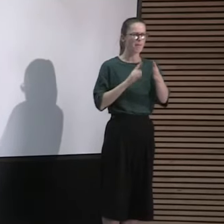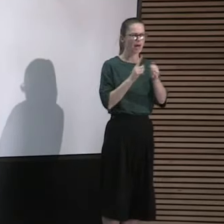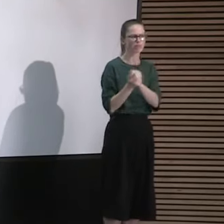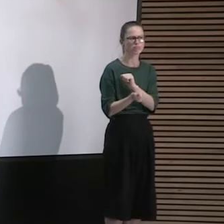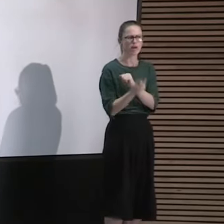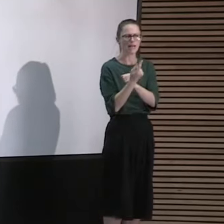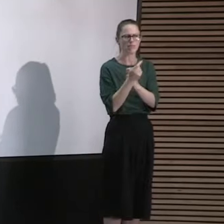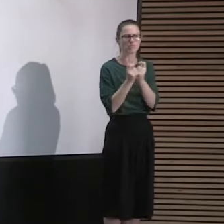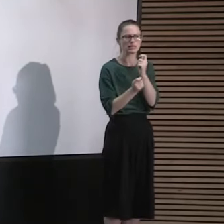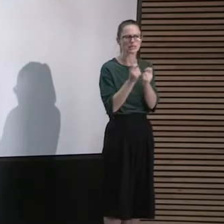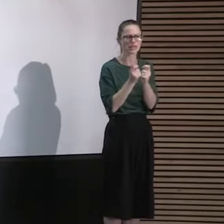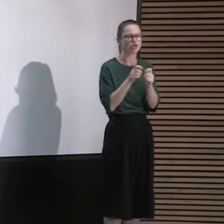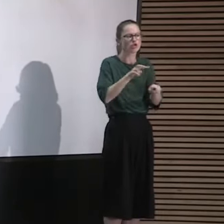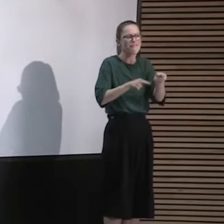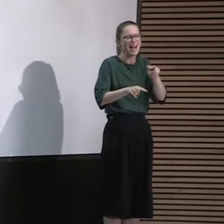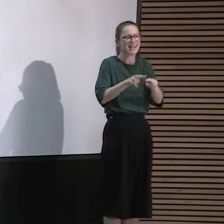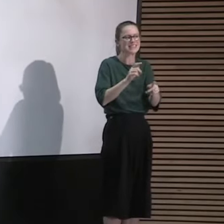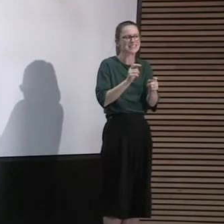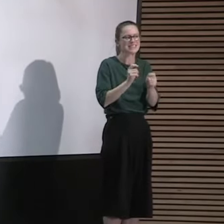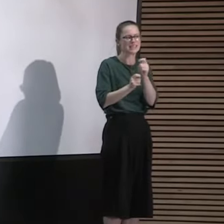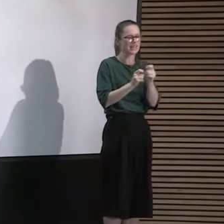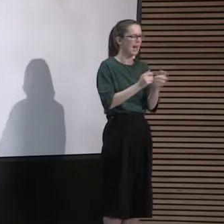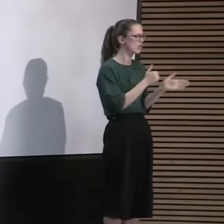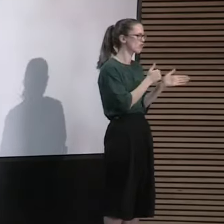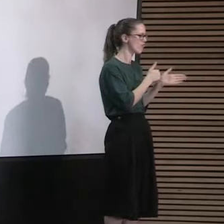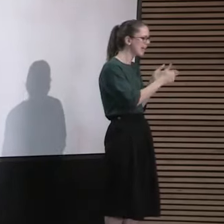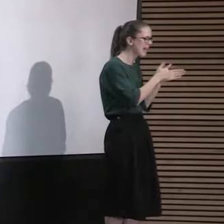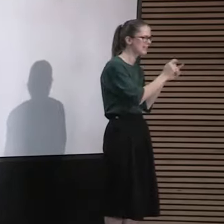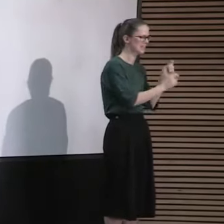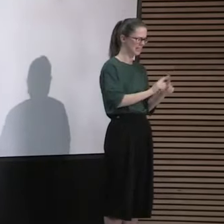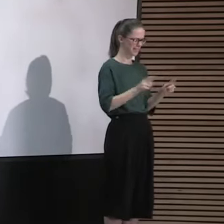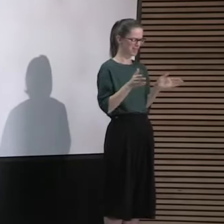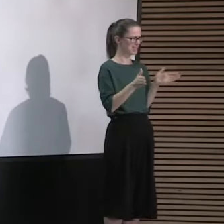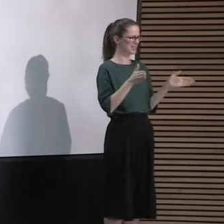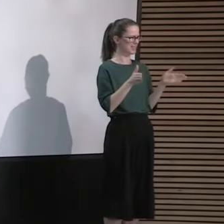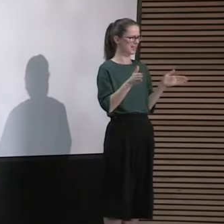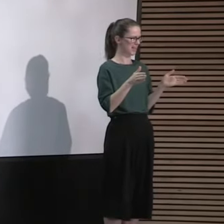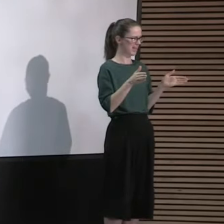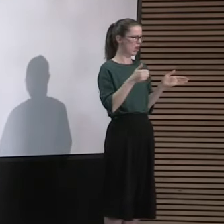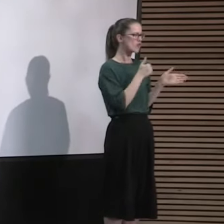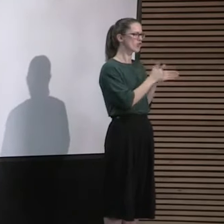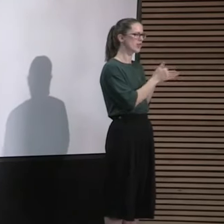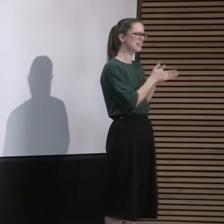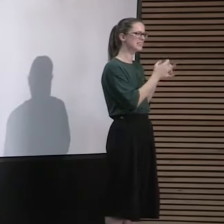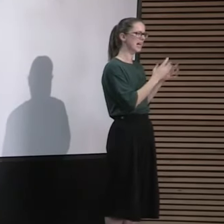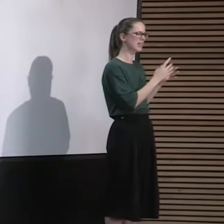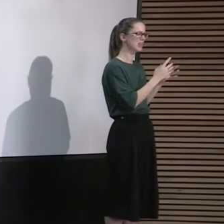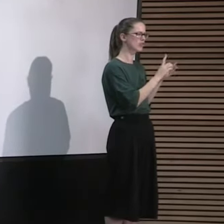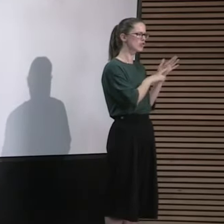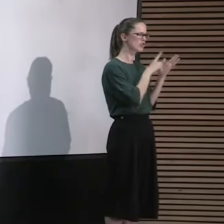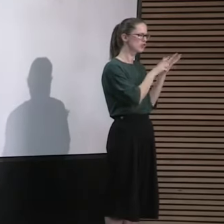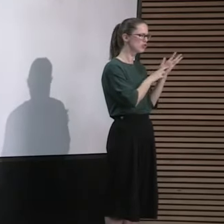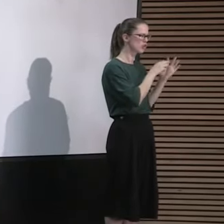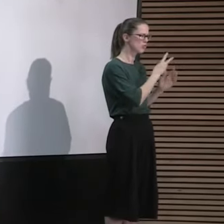and routine testing? And routine testing was said to have begun to occur from June 23. So surveillance